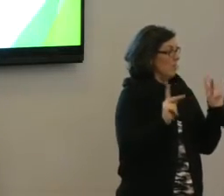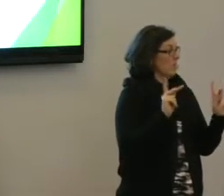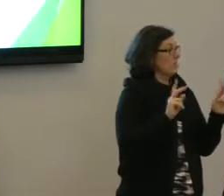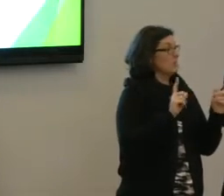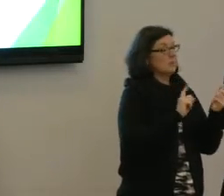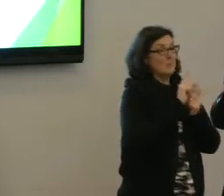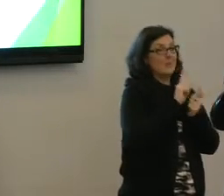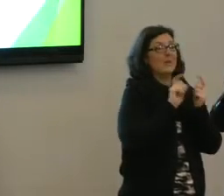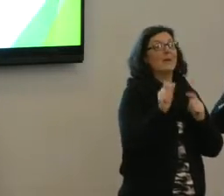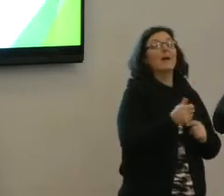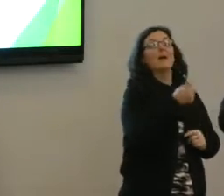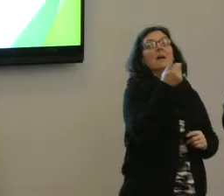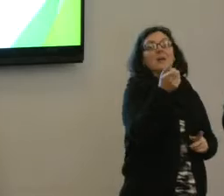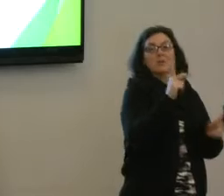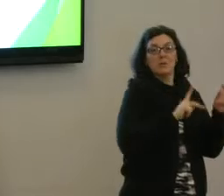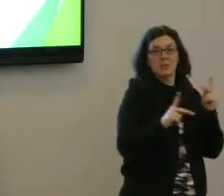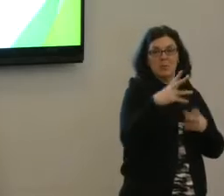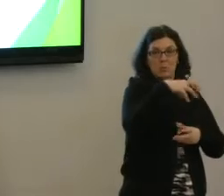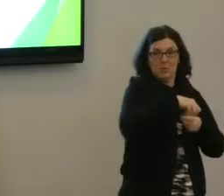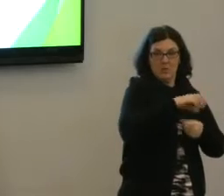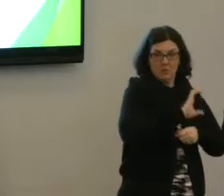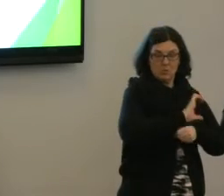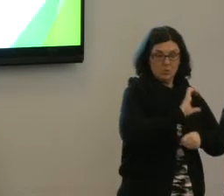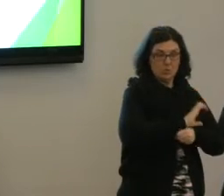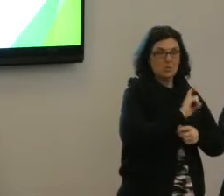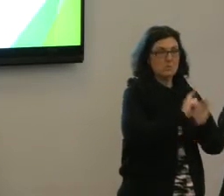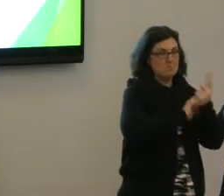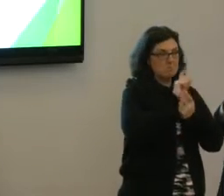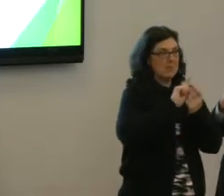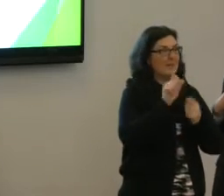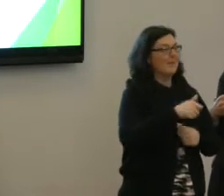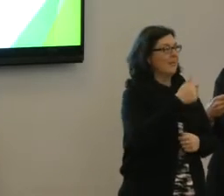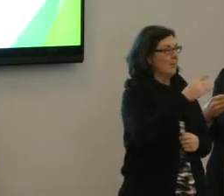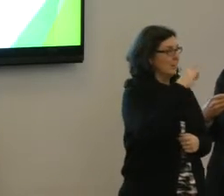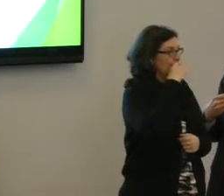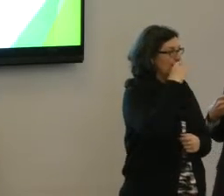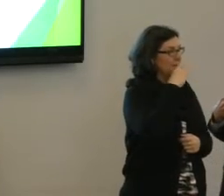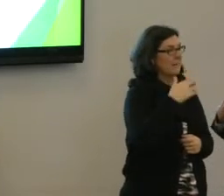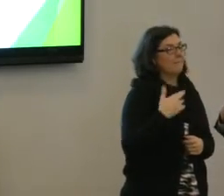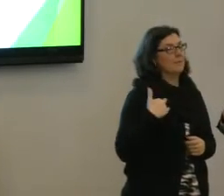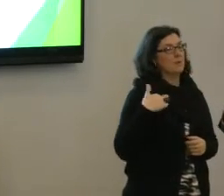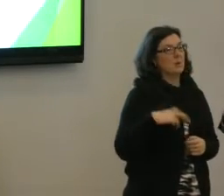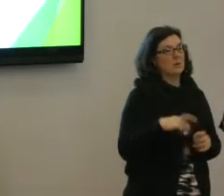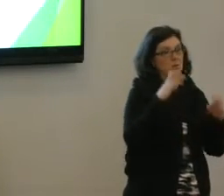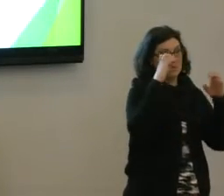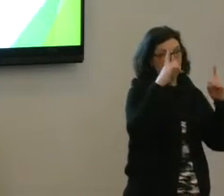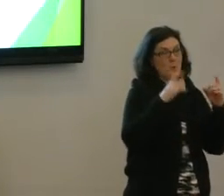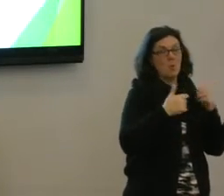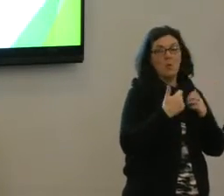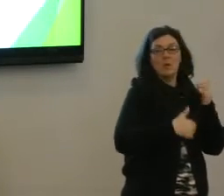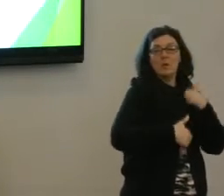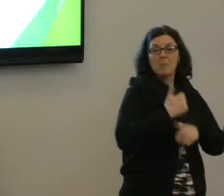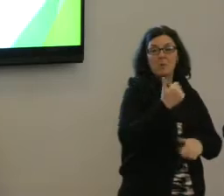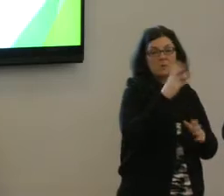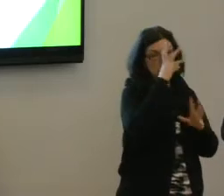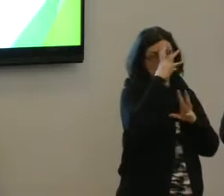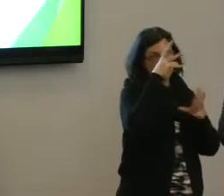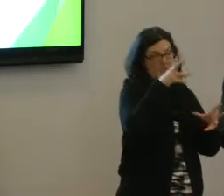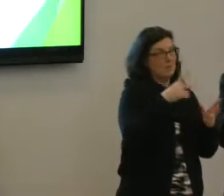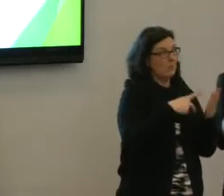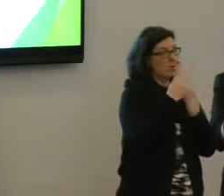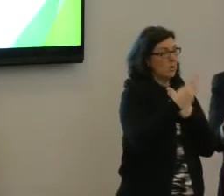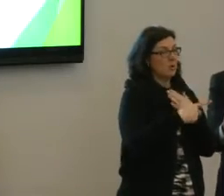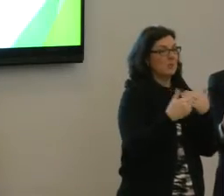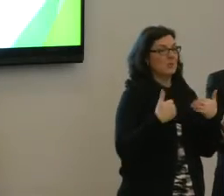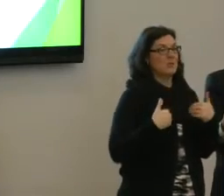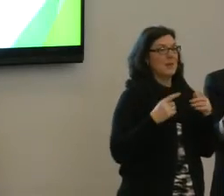body of the church together and other kids? And in religious ed, the most creative programs going on are the ones where you